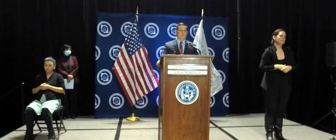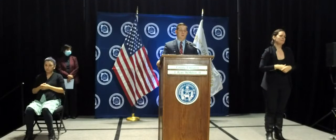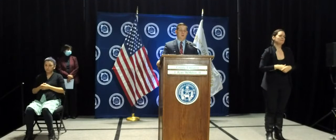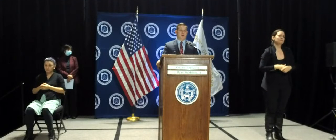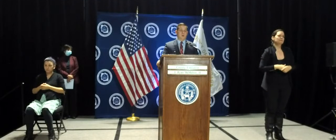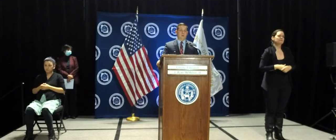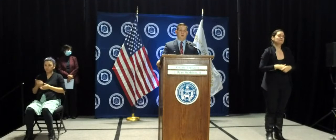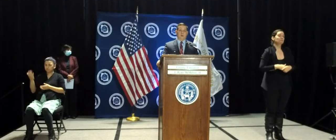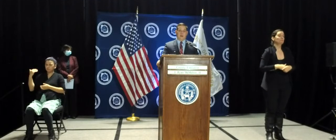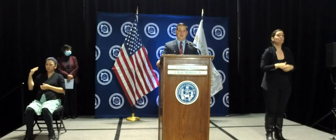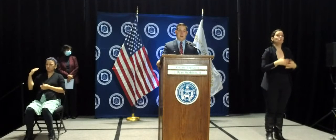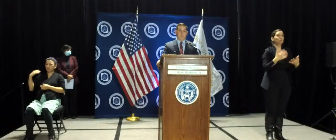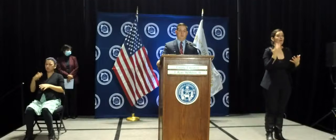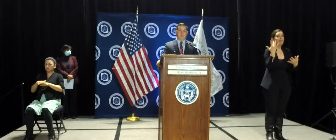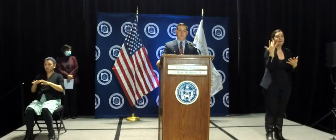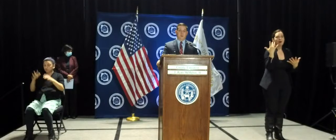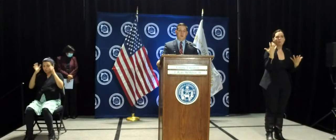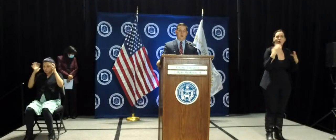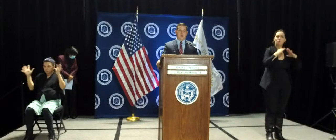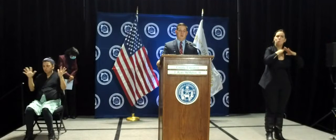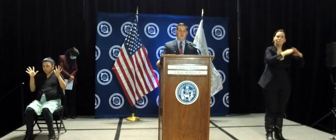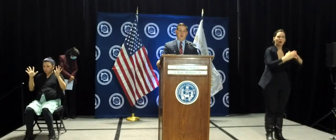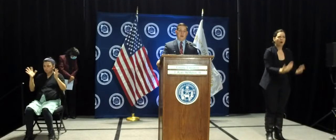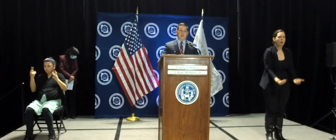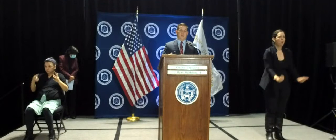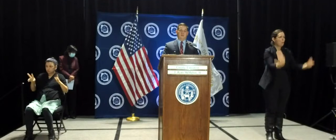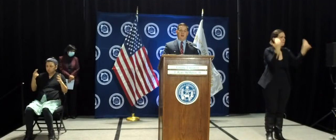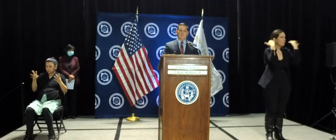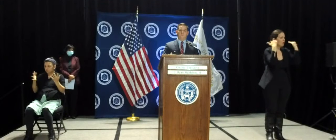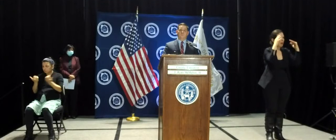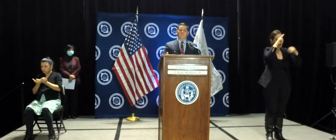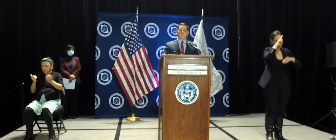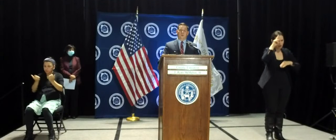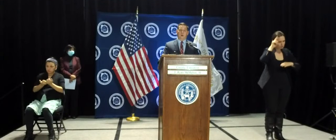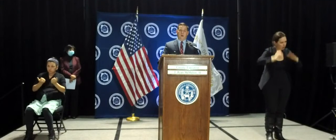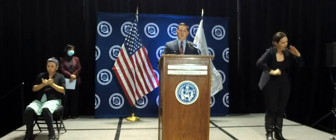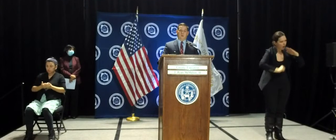not. We're going to get on top of this so that in the event